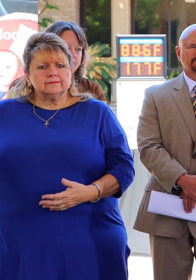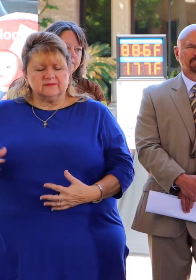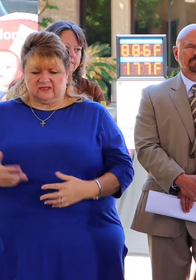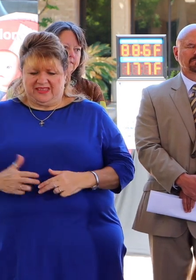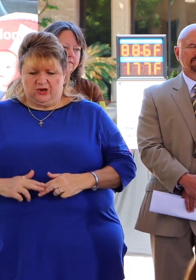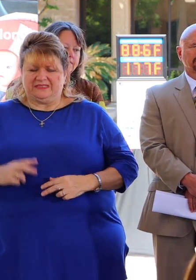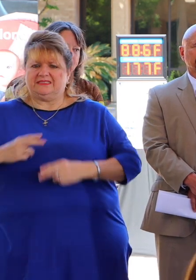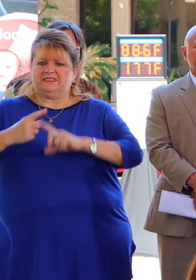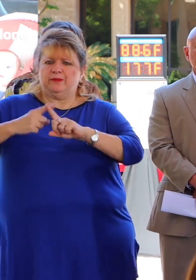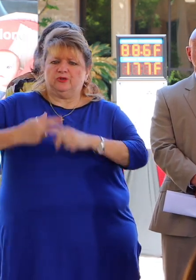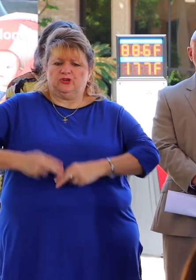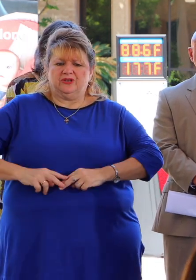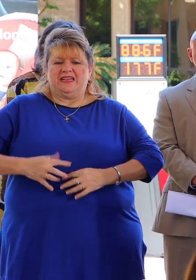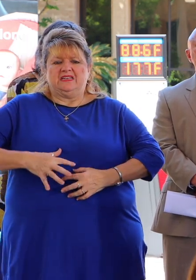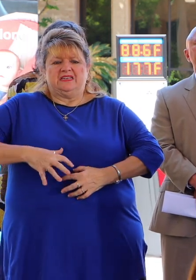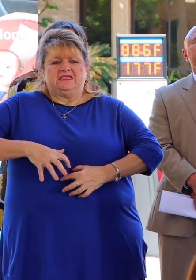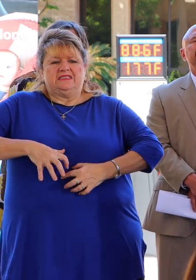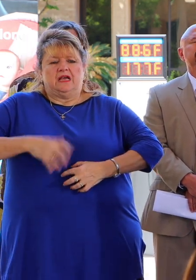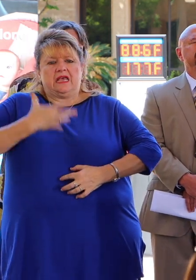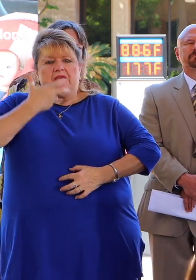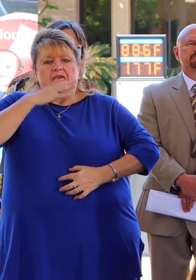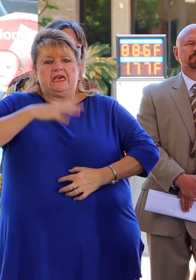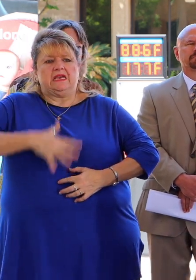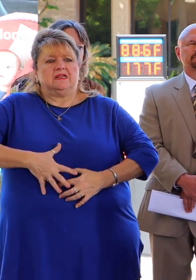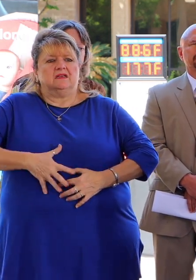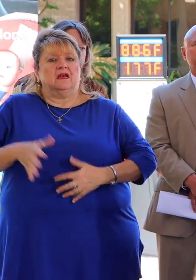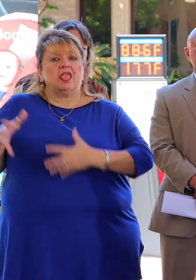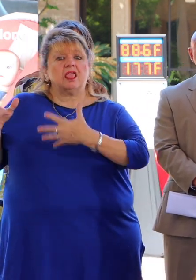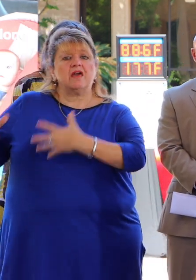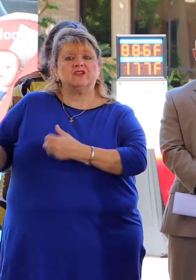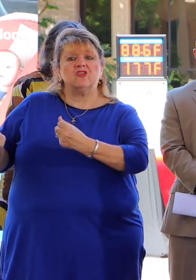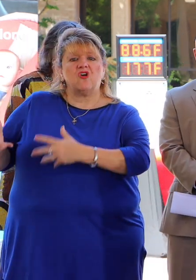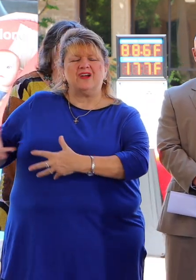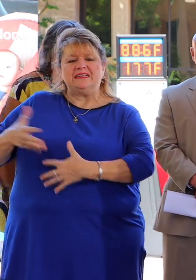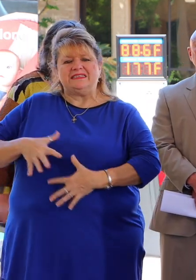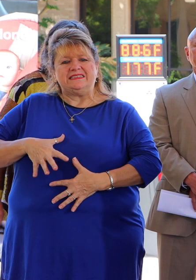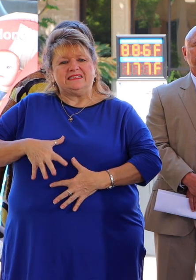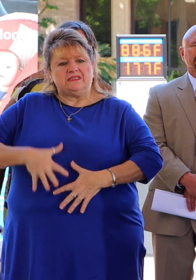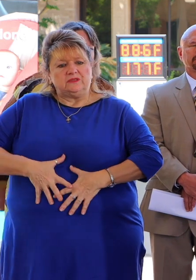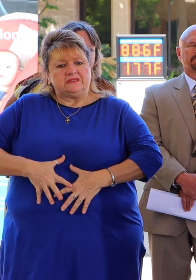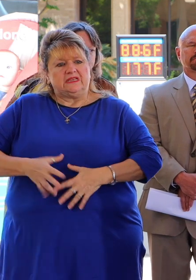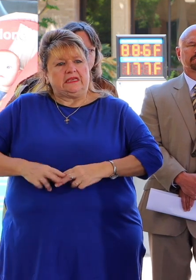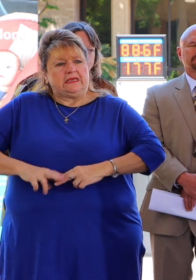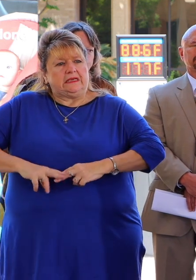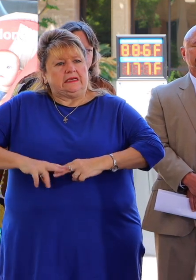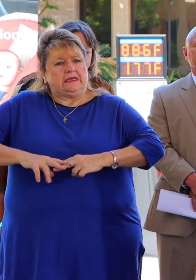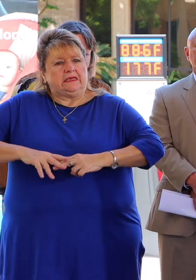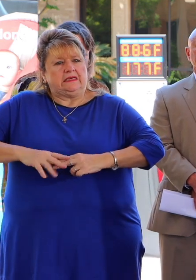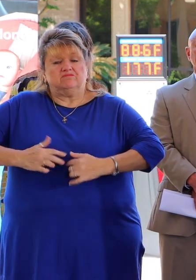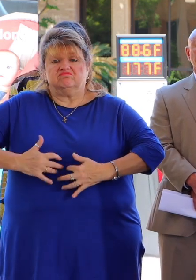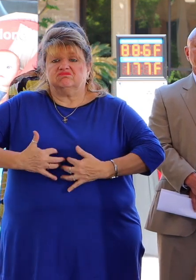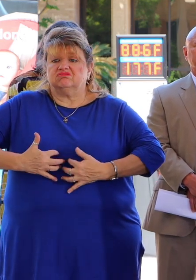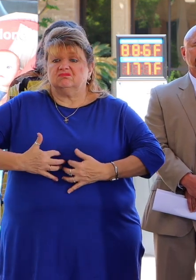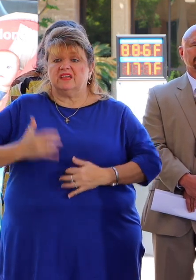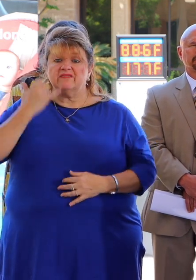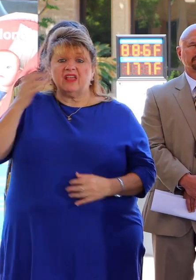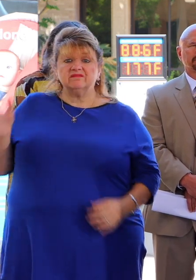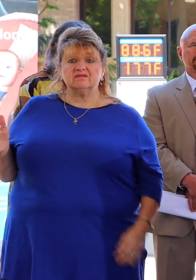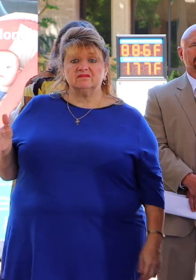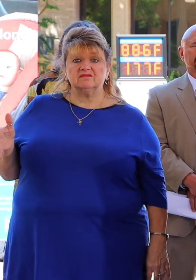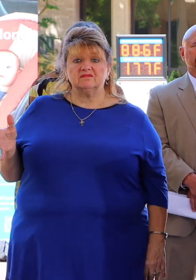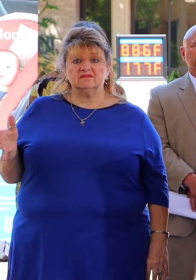Imagine having to suffer heat stroke because they're left in a vehicle unattended. And if it goes